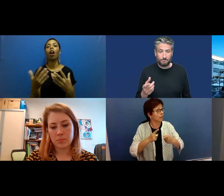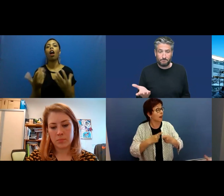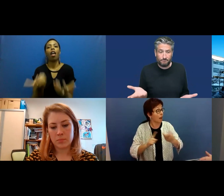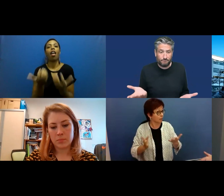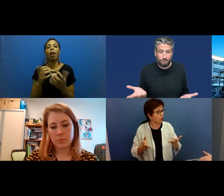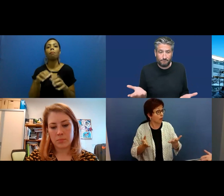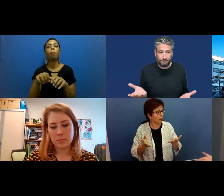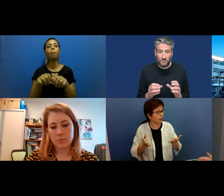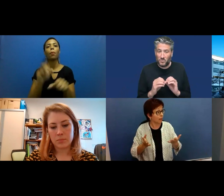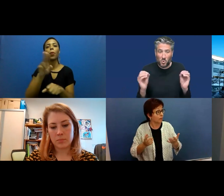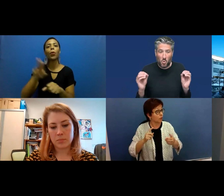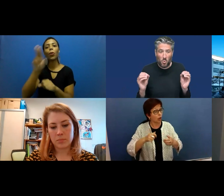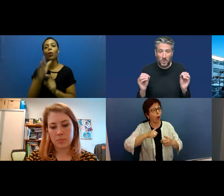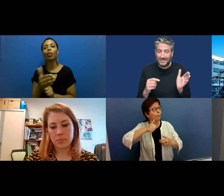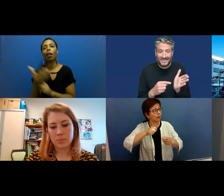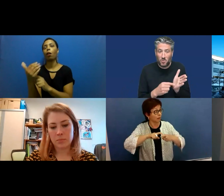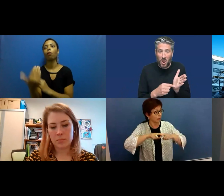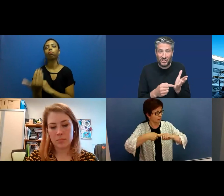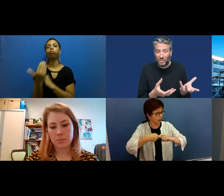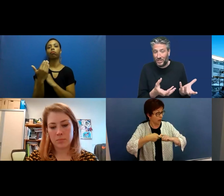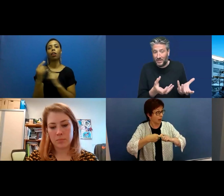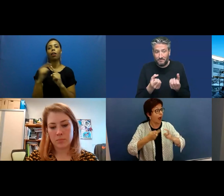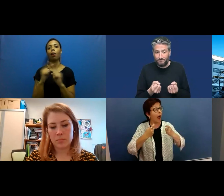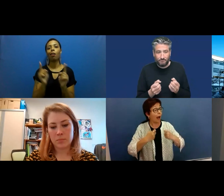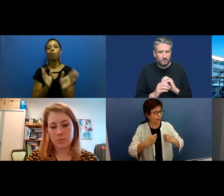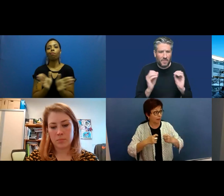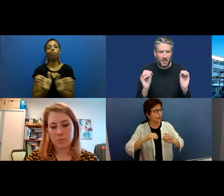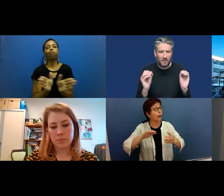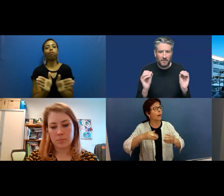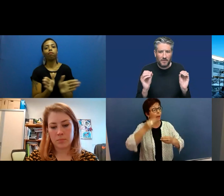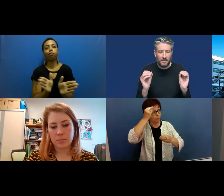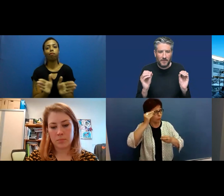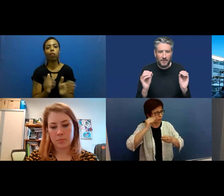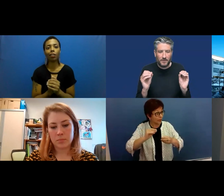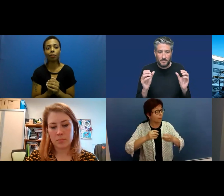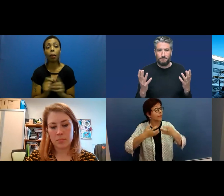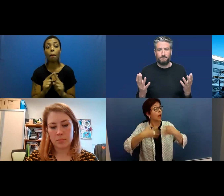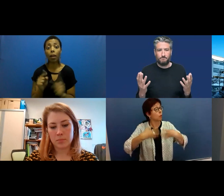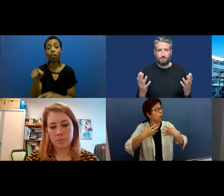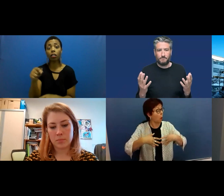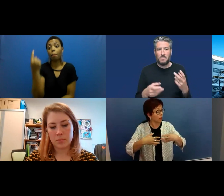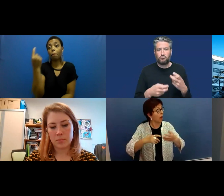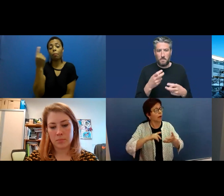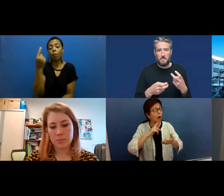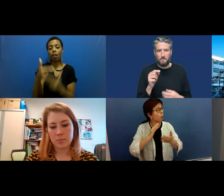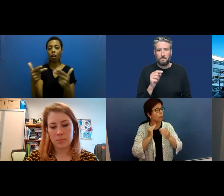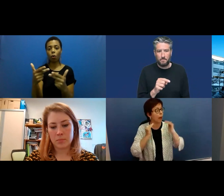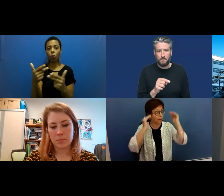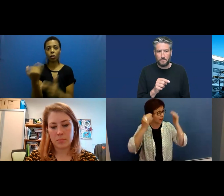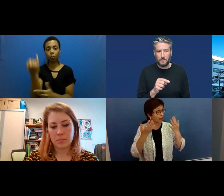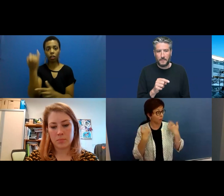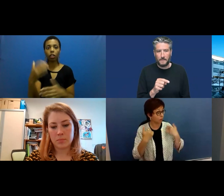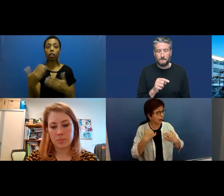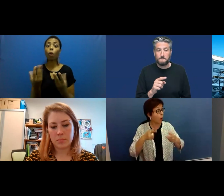and those accessibility technologies. And that's the first thing. And it's also important